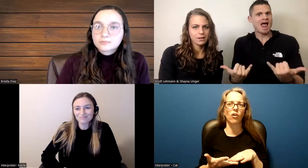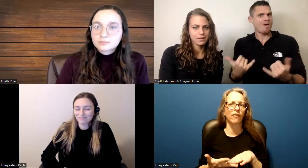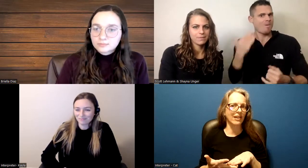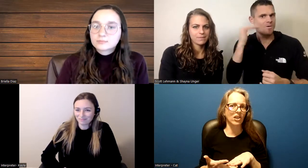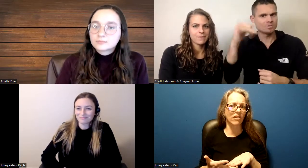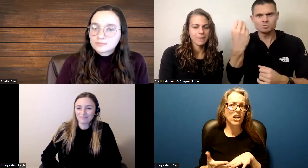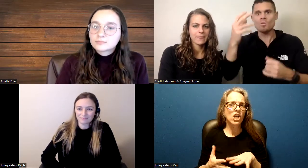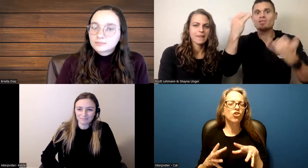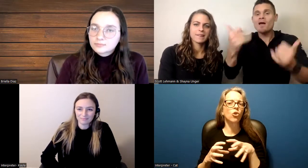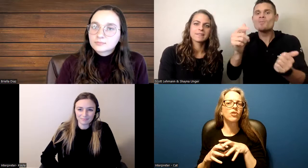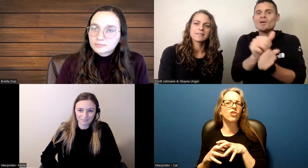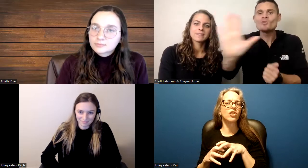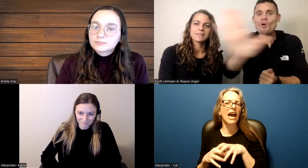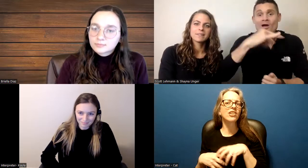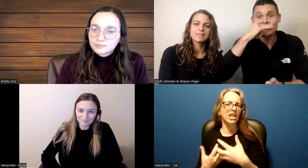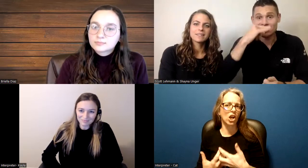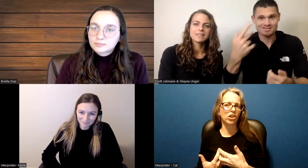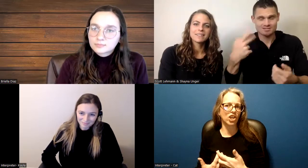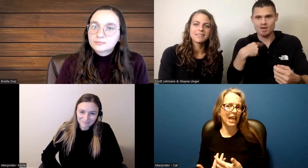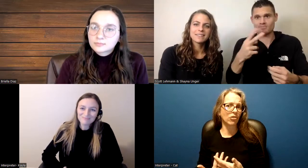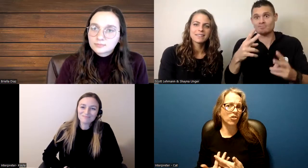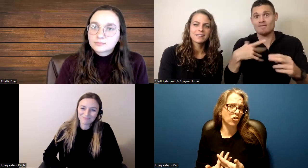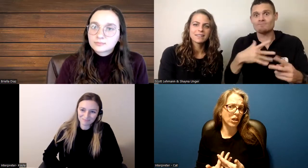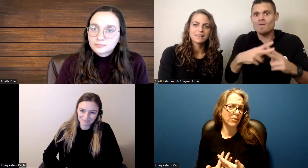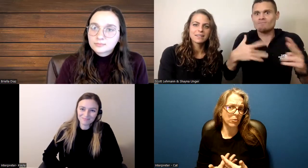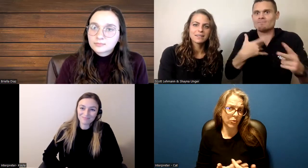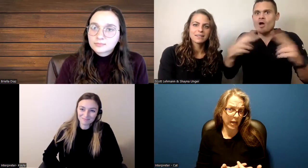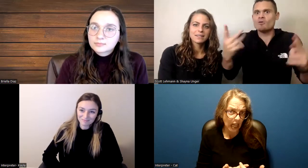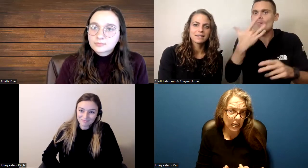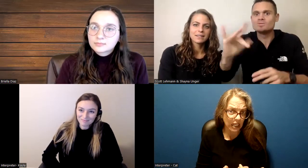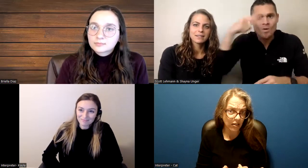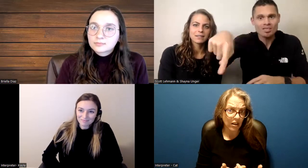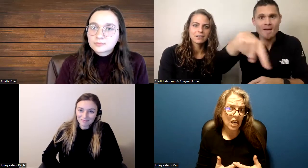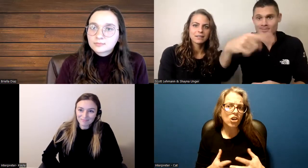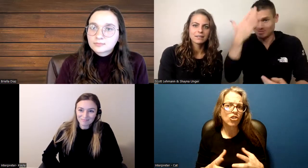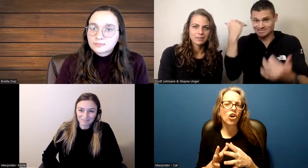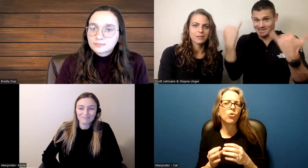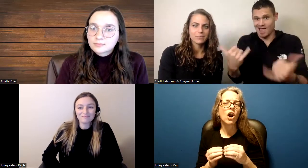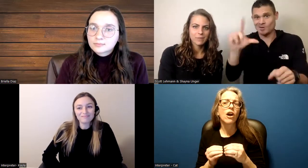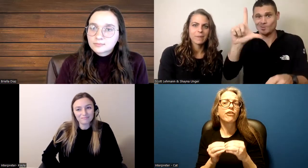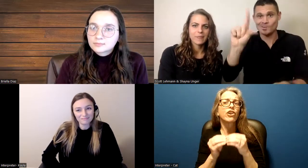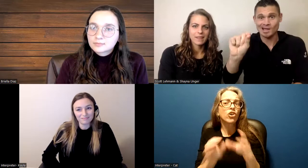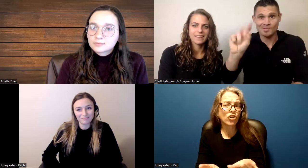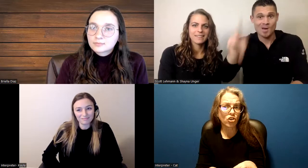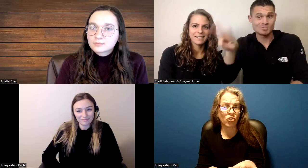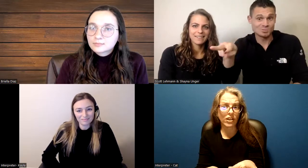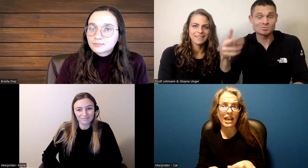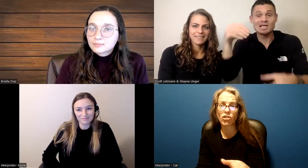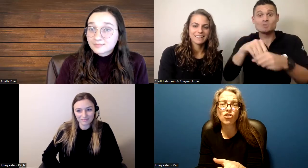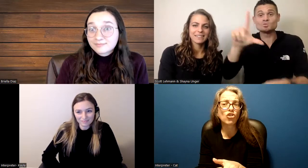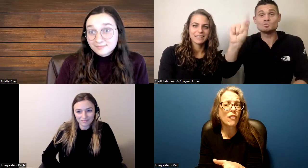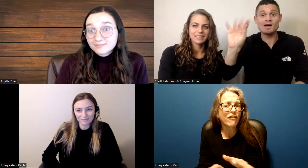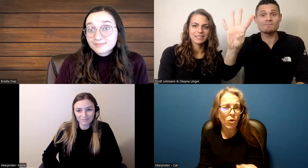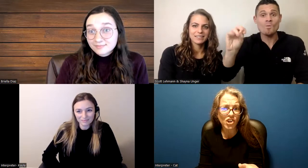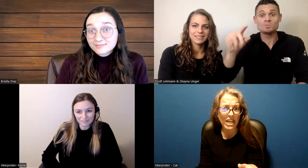and all that stuff. So that technology allows our dreams to be realities. So for your children, they